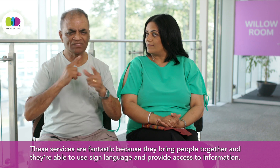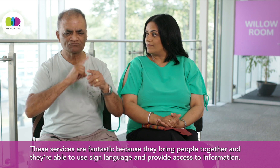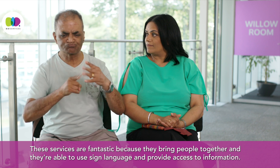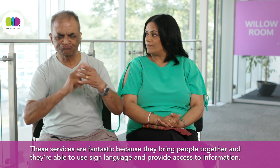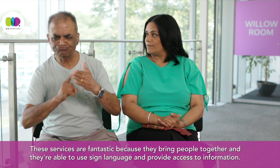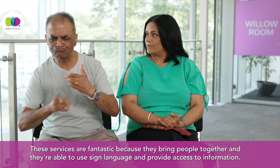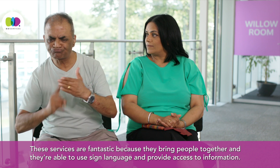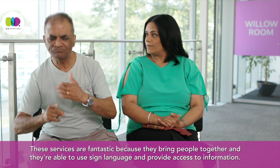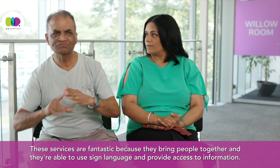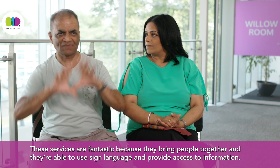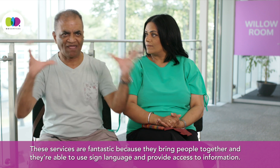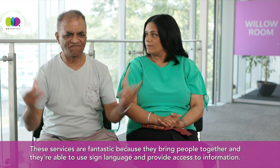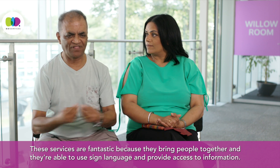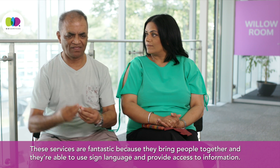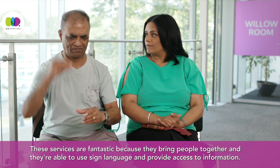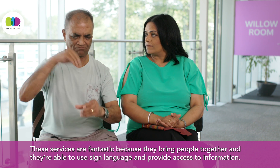and provide access to information.